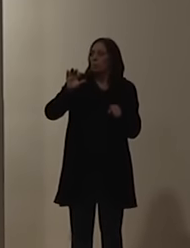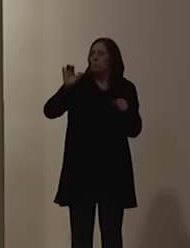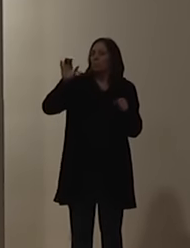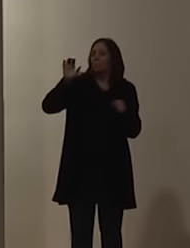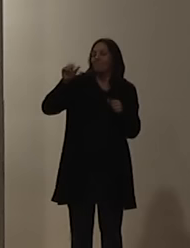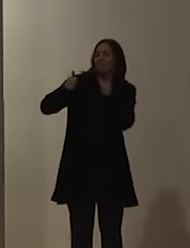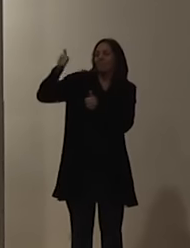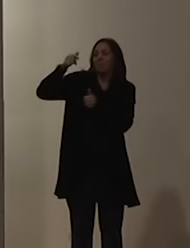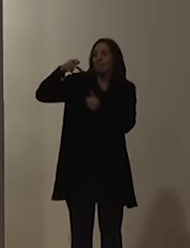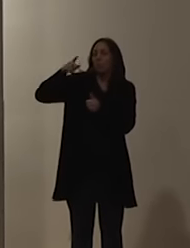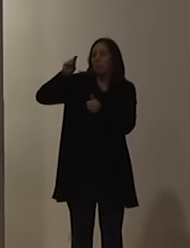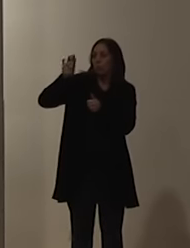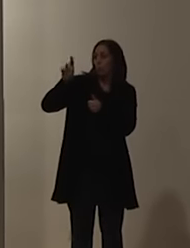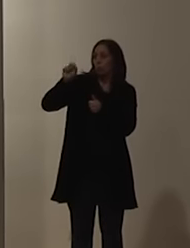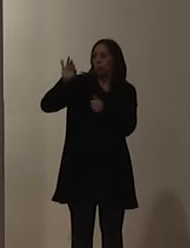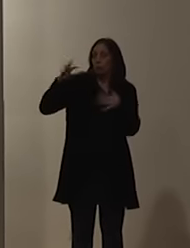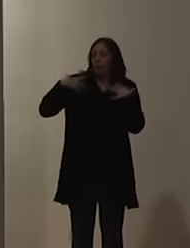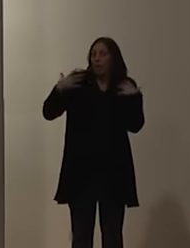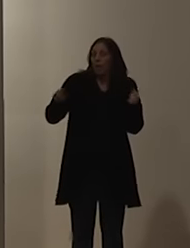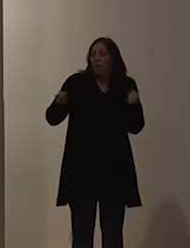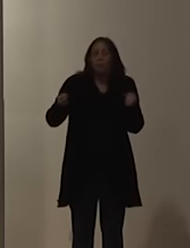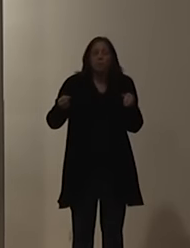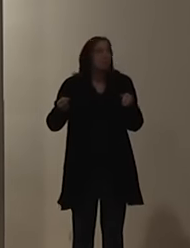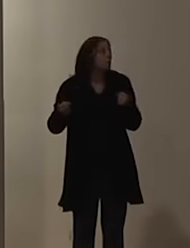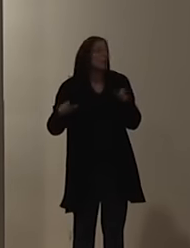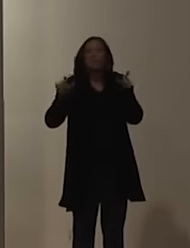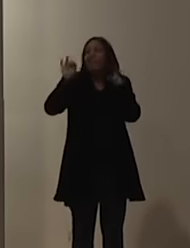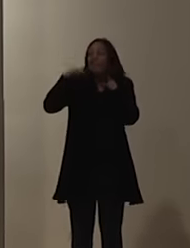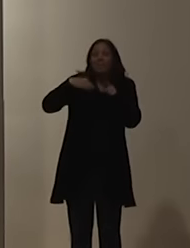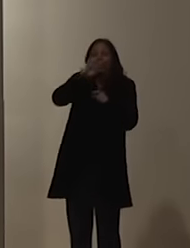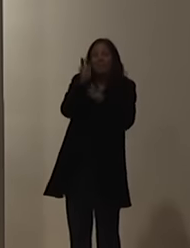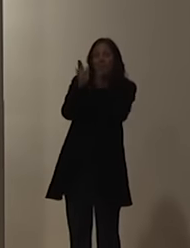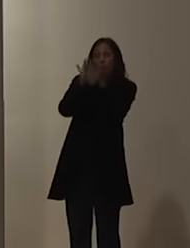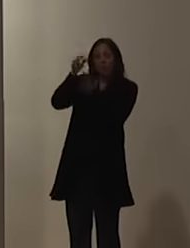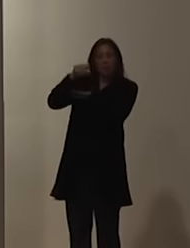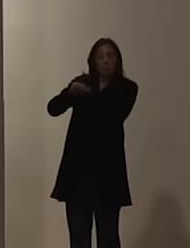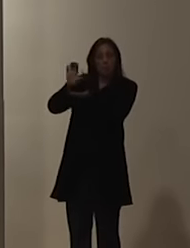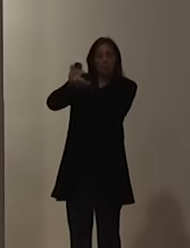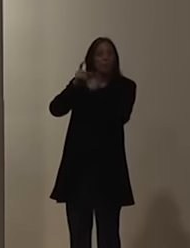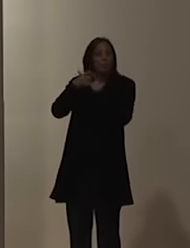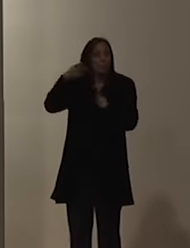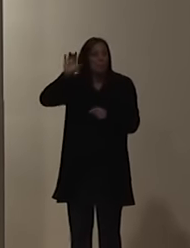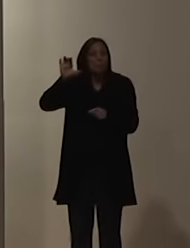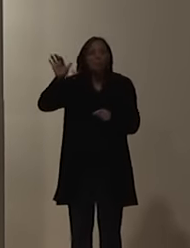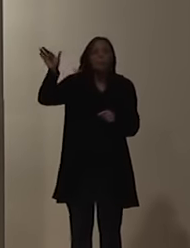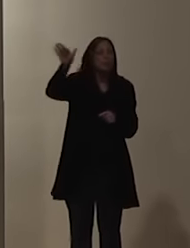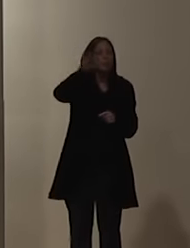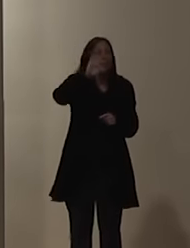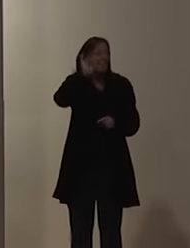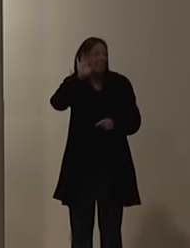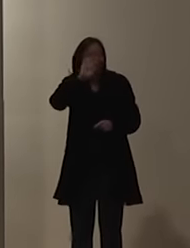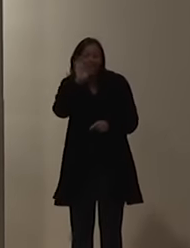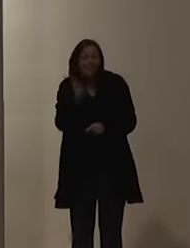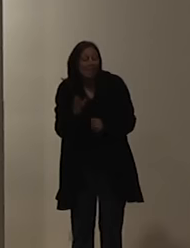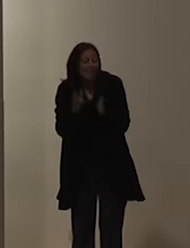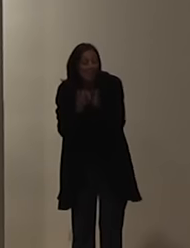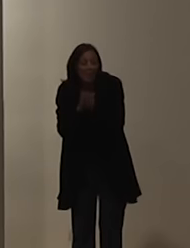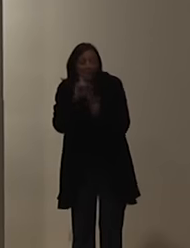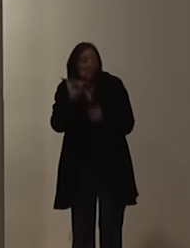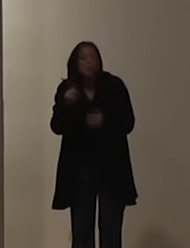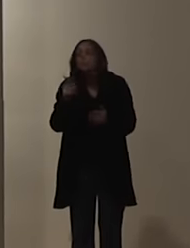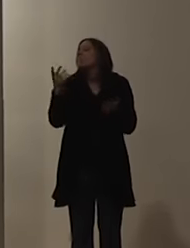money. And if we had to ask for that money from public sources, even if it had been donated for